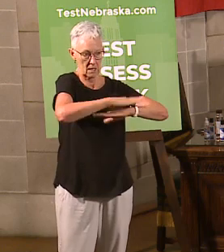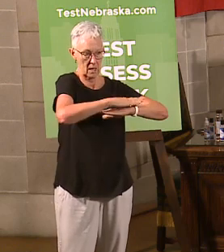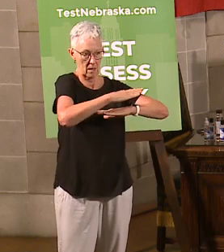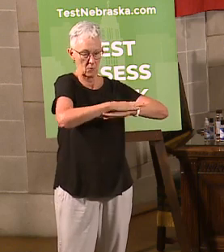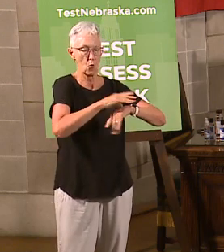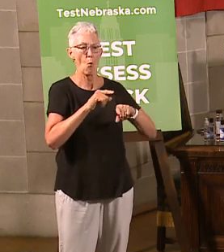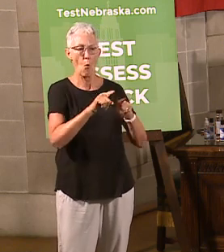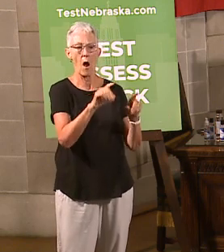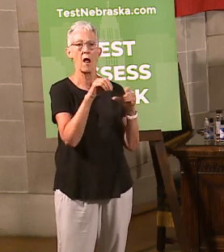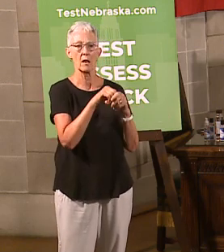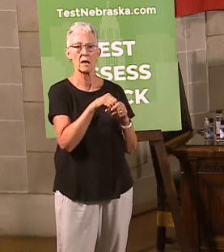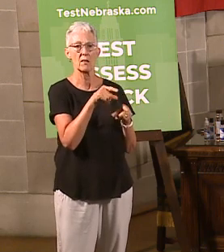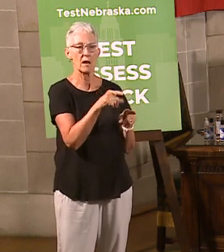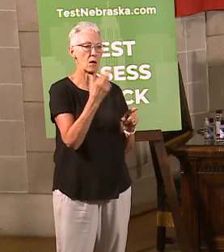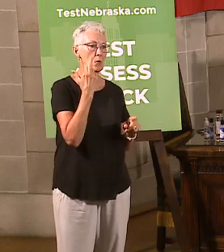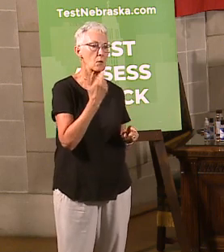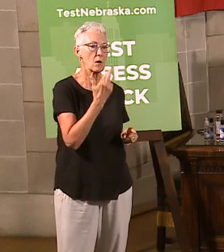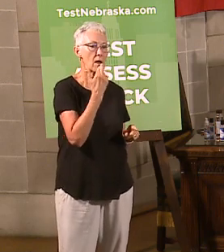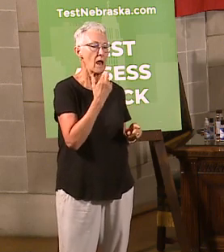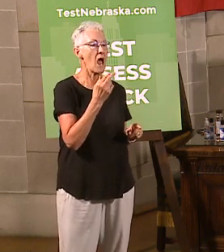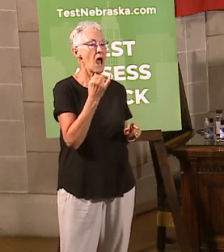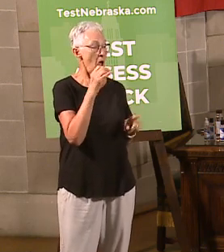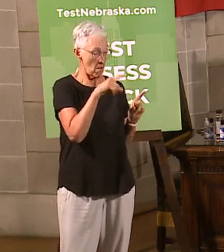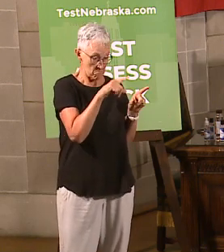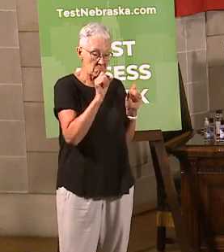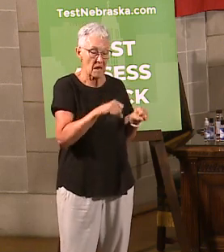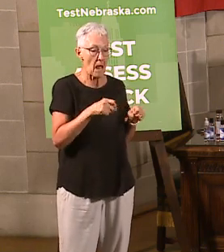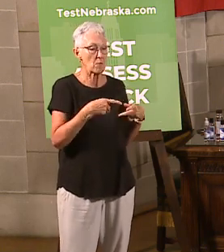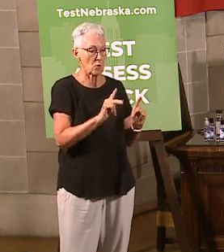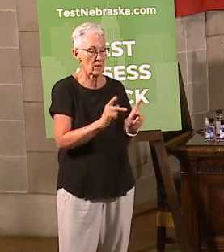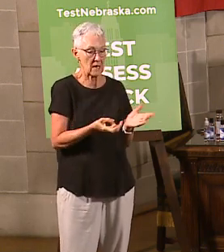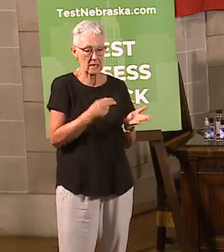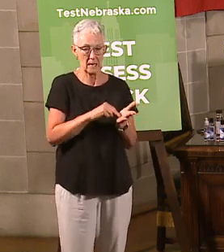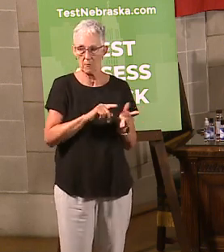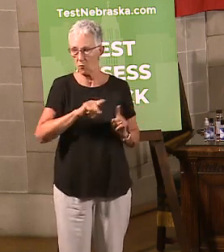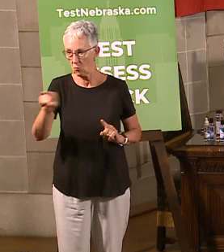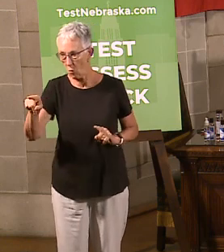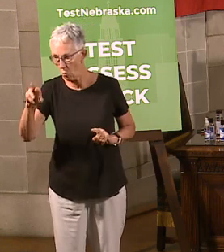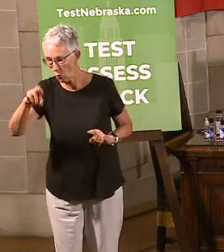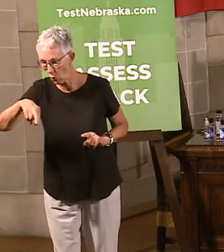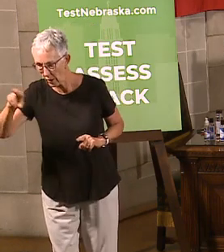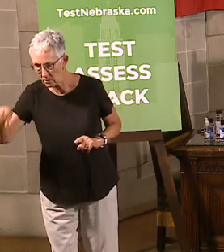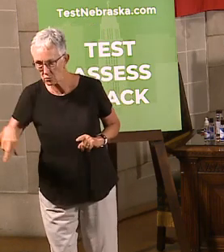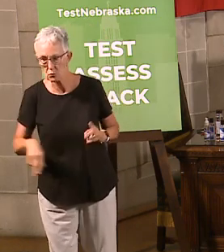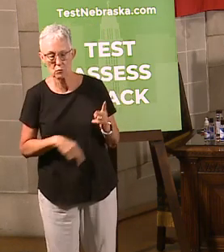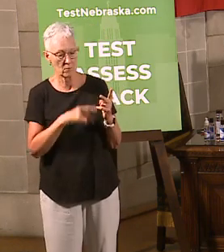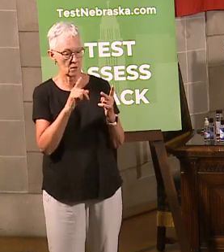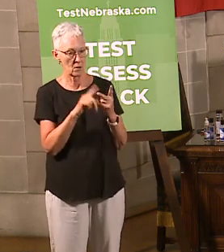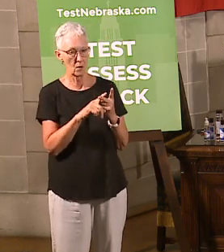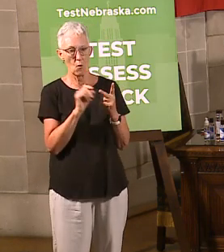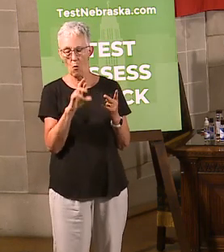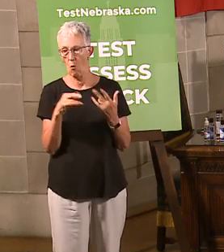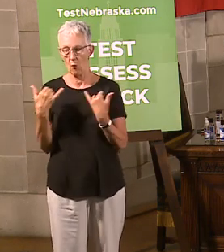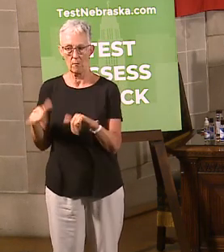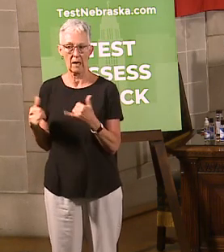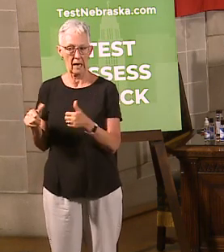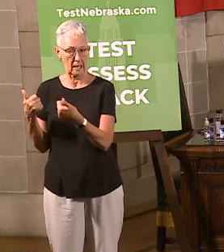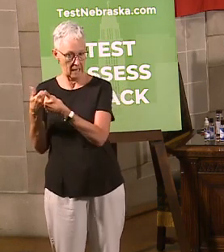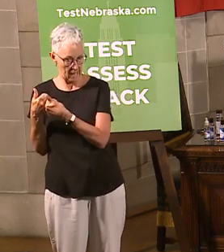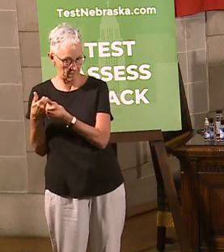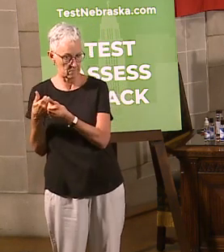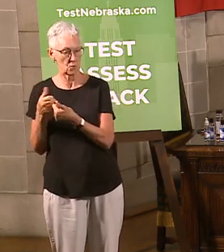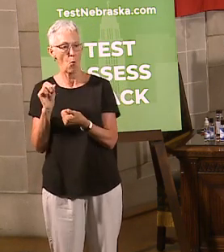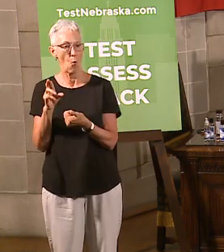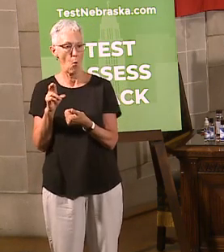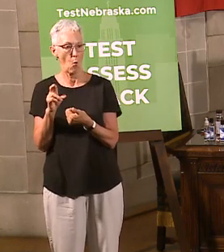premises unless they're getting up to place an order, use the restroom, or one of the new things in this phase is we're going to allow games. So arcade